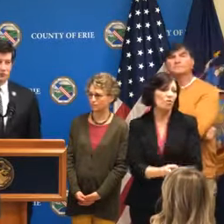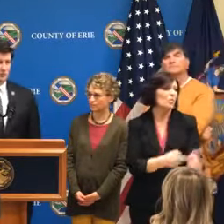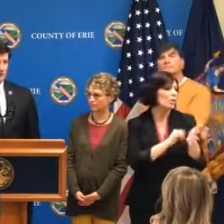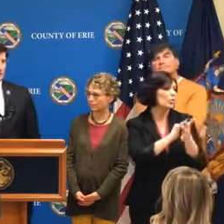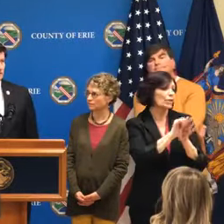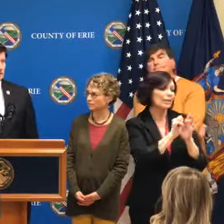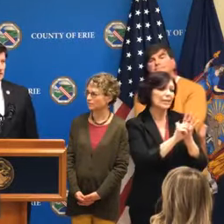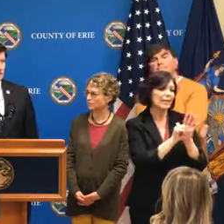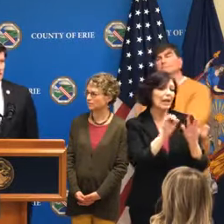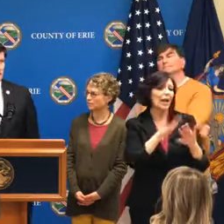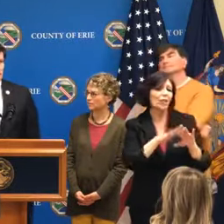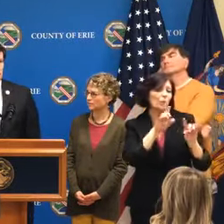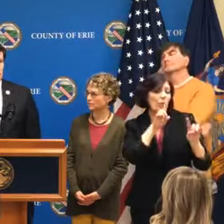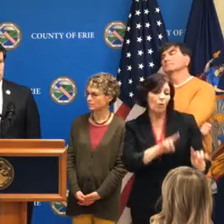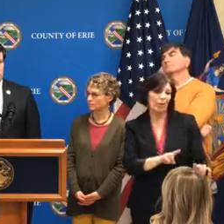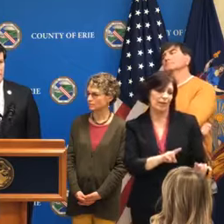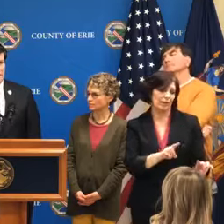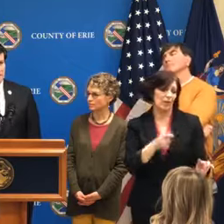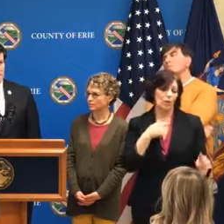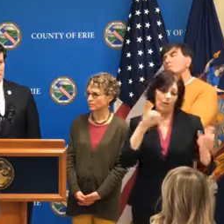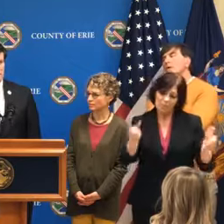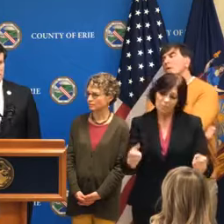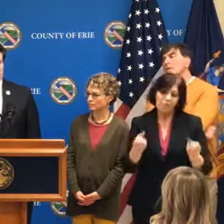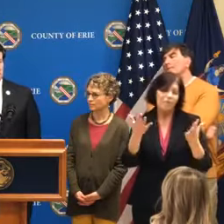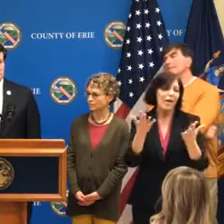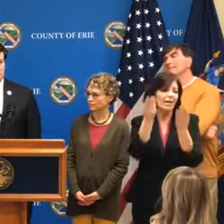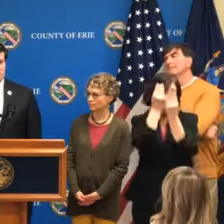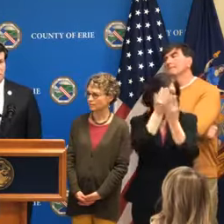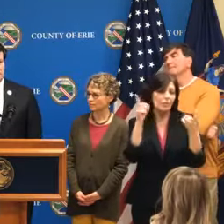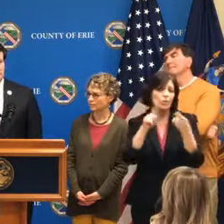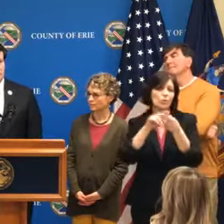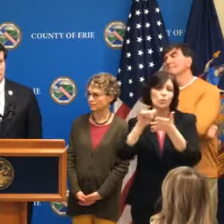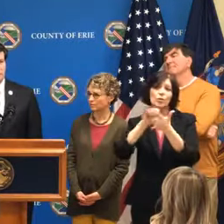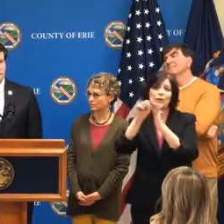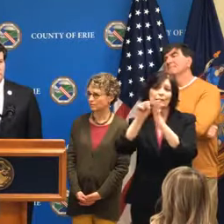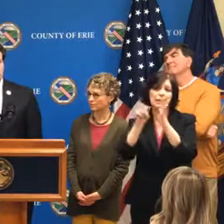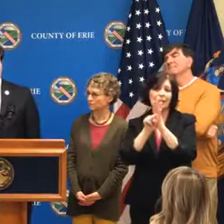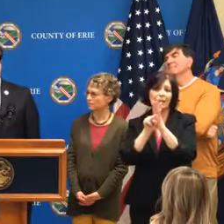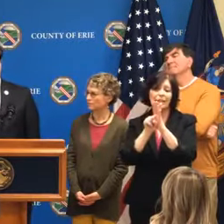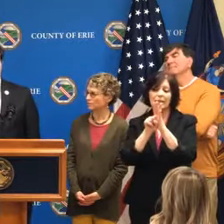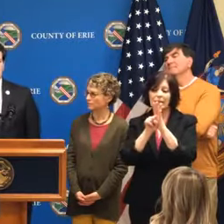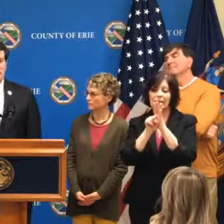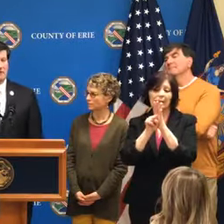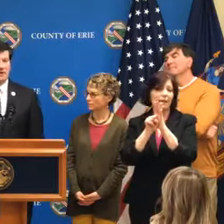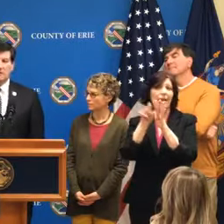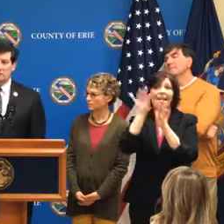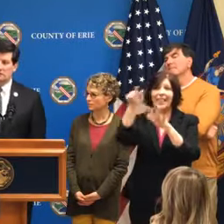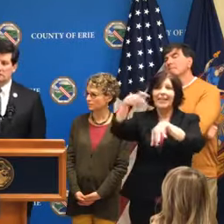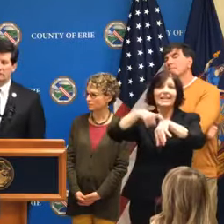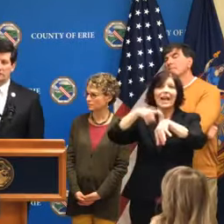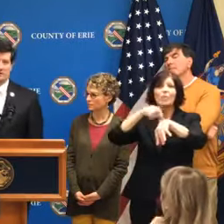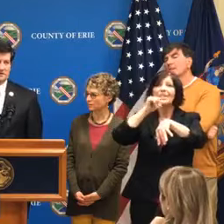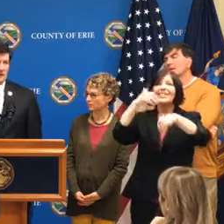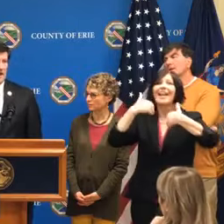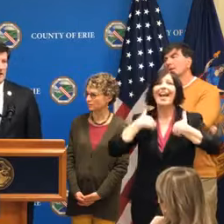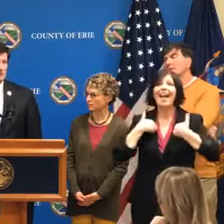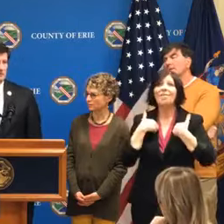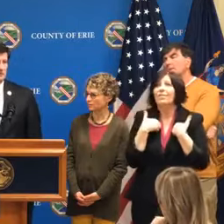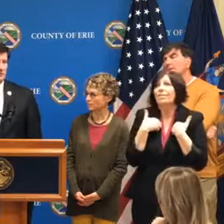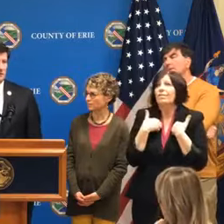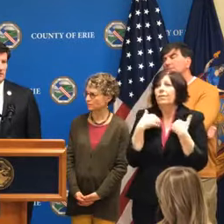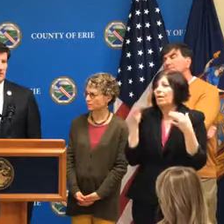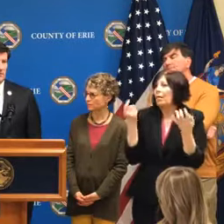on reporting. We provided that information to New York State. At the time we provided to New York State, we didn't have anywhere near all the information we had.